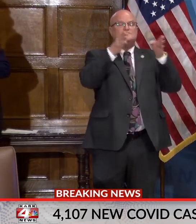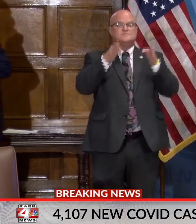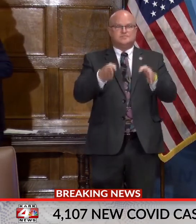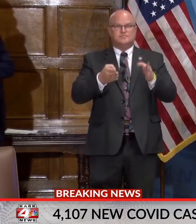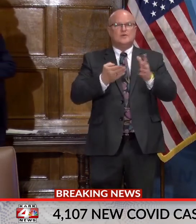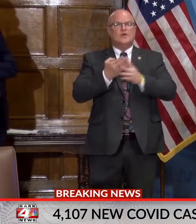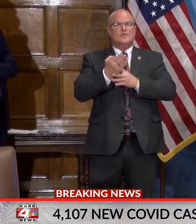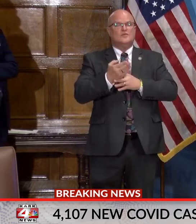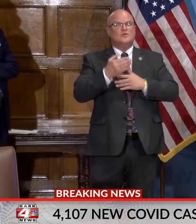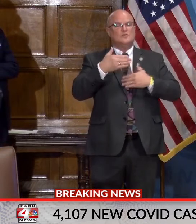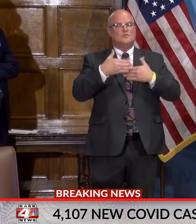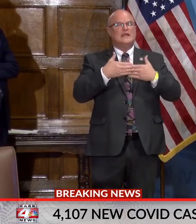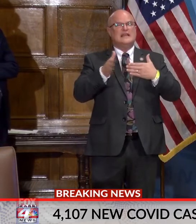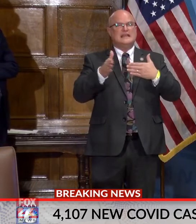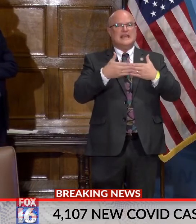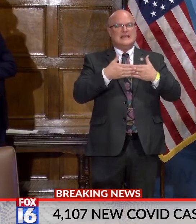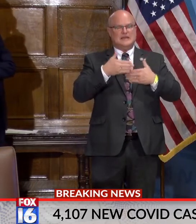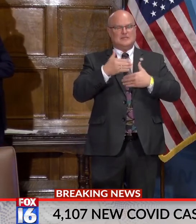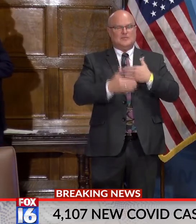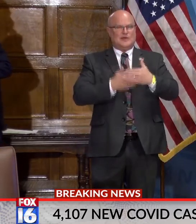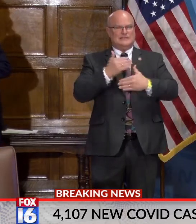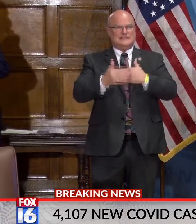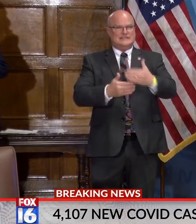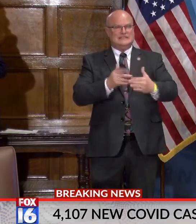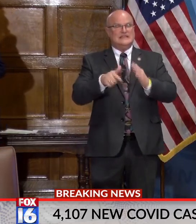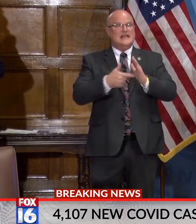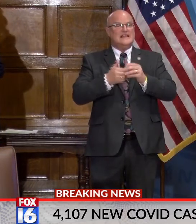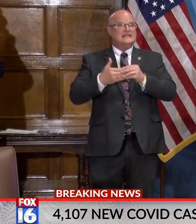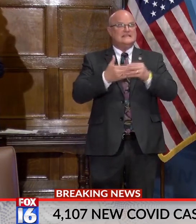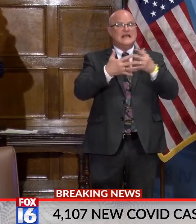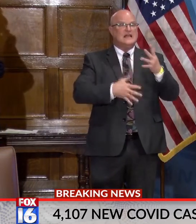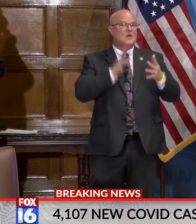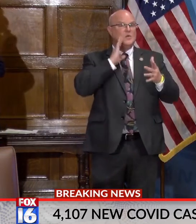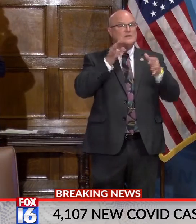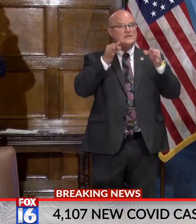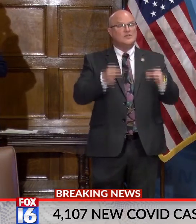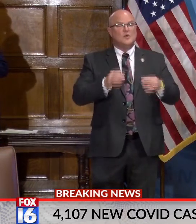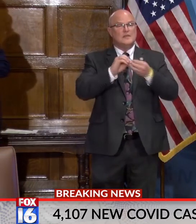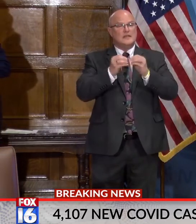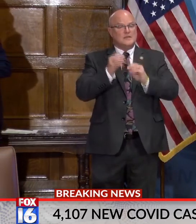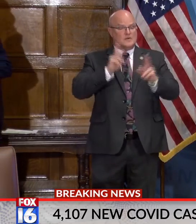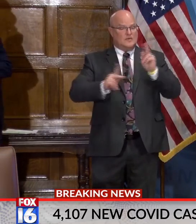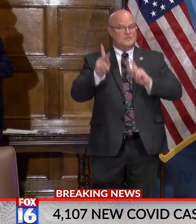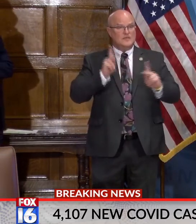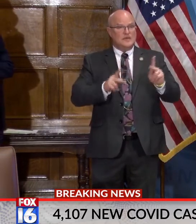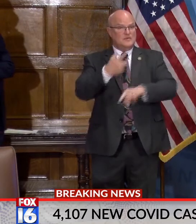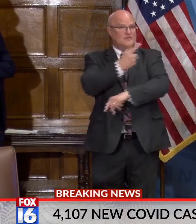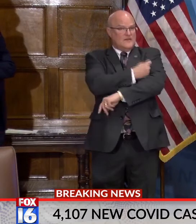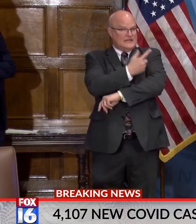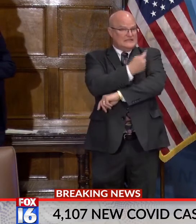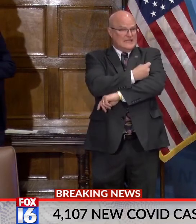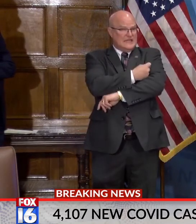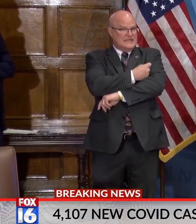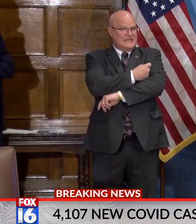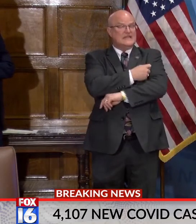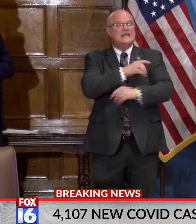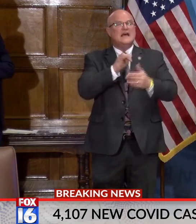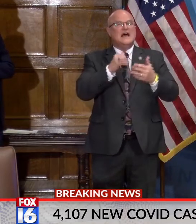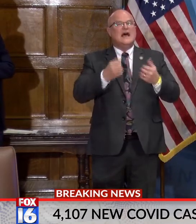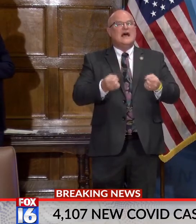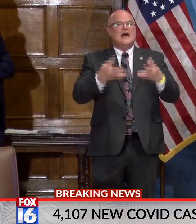gating processes. These gating guidelines will determine the number of individuals vaccinated, the degree